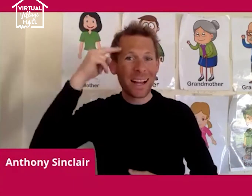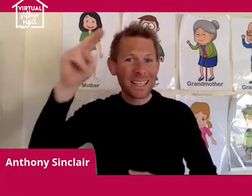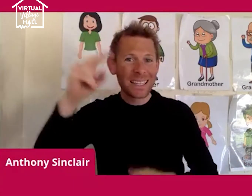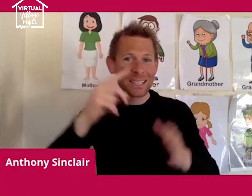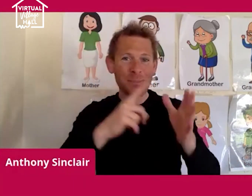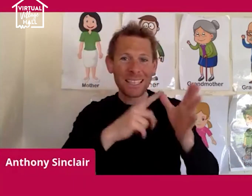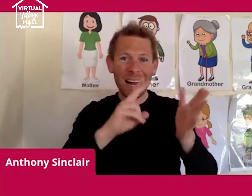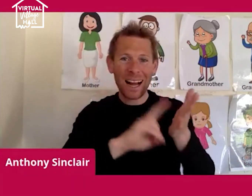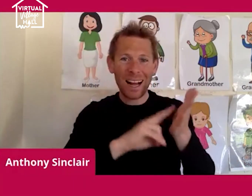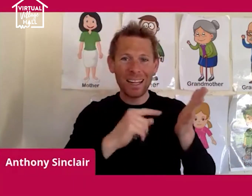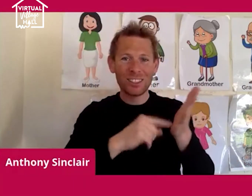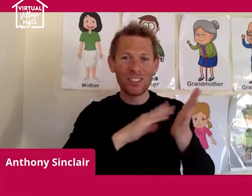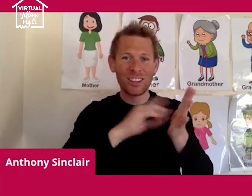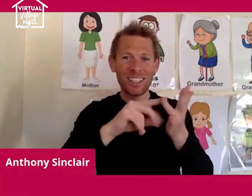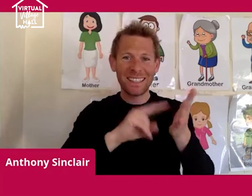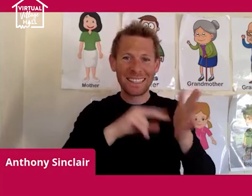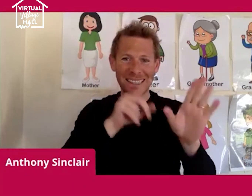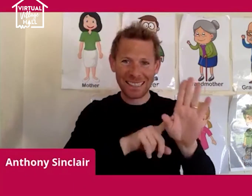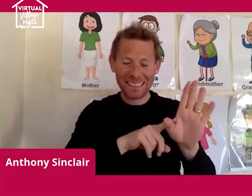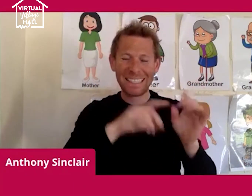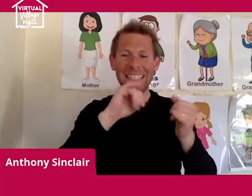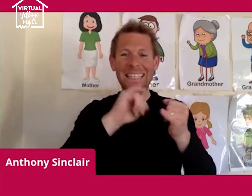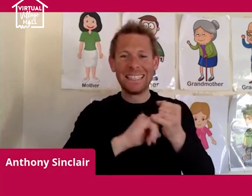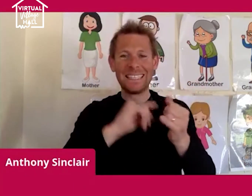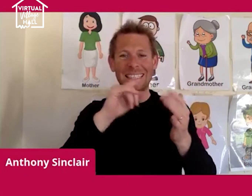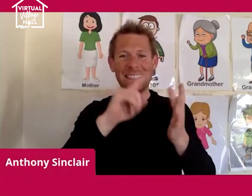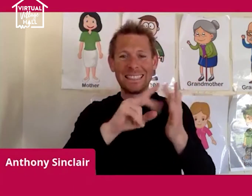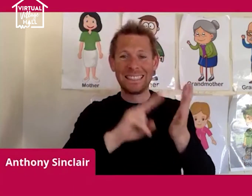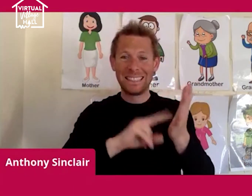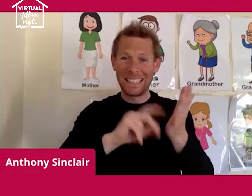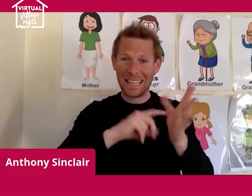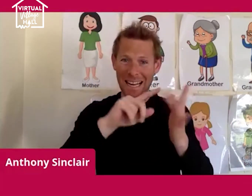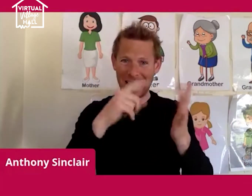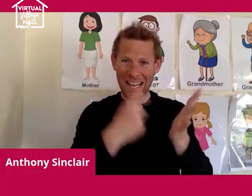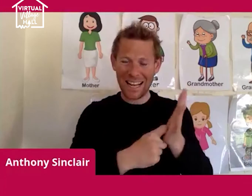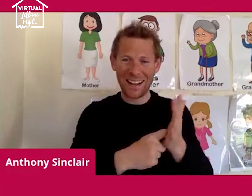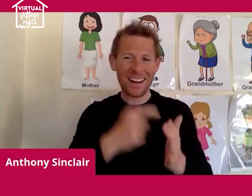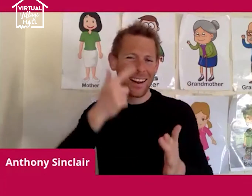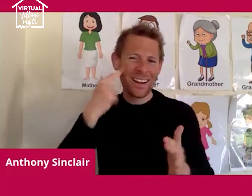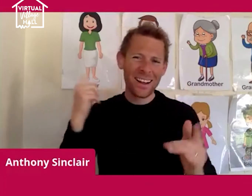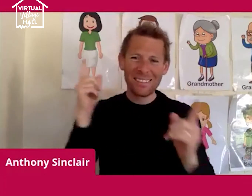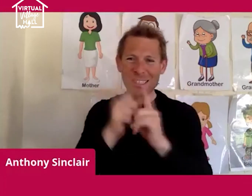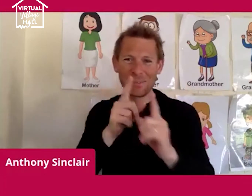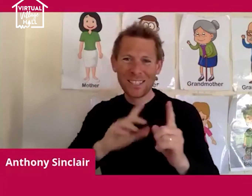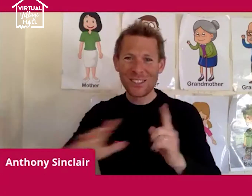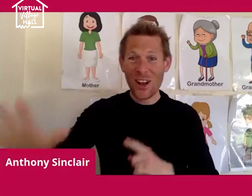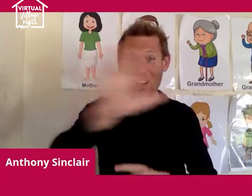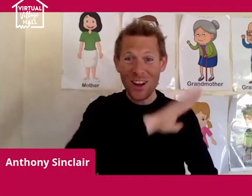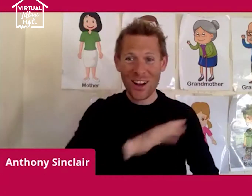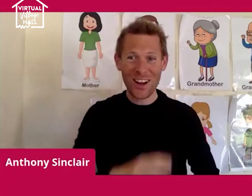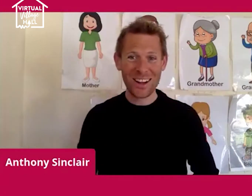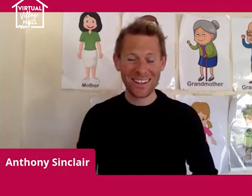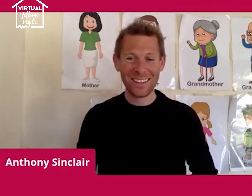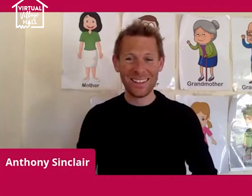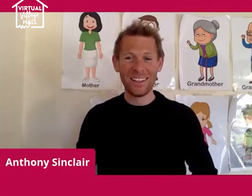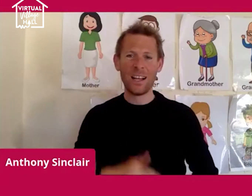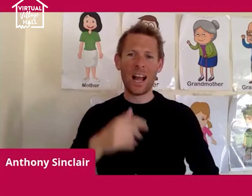Hi, everyone. Hi, so my name is Anthony Sinclair. It's lovely to meet you all